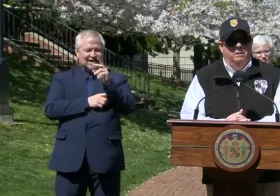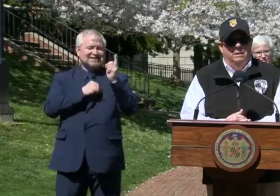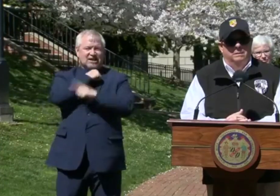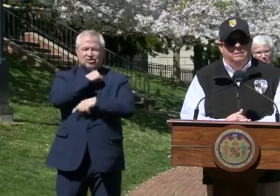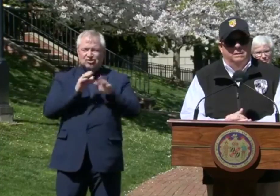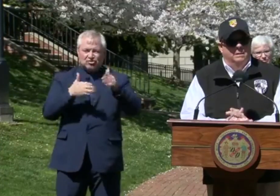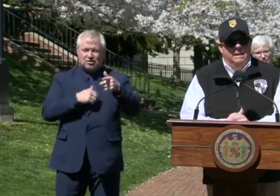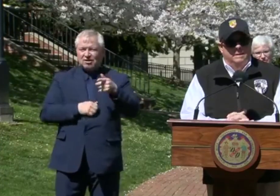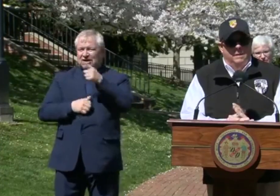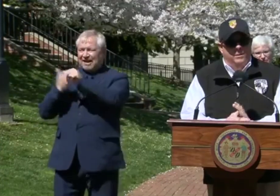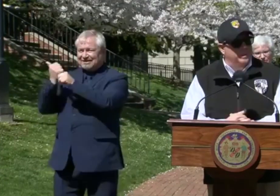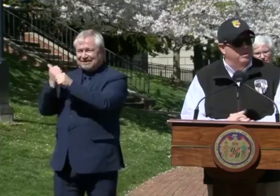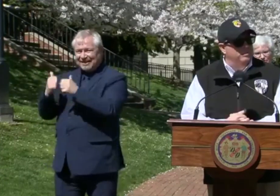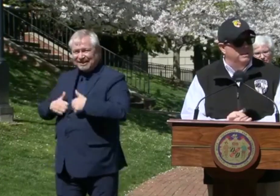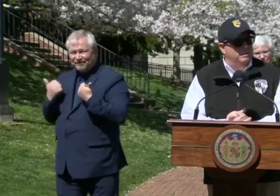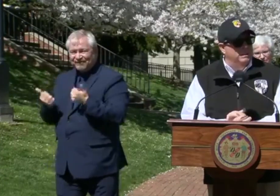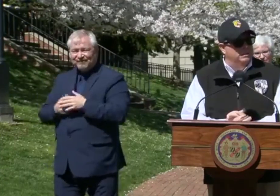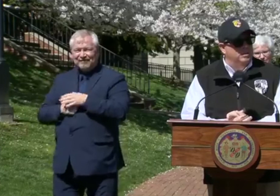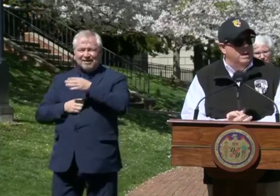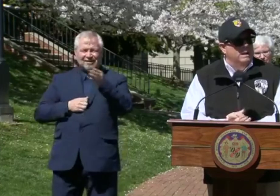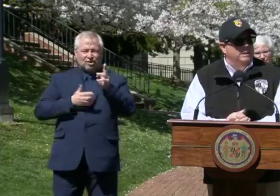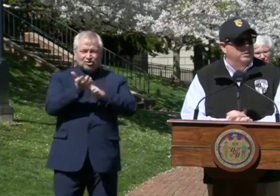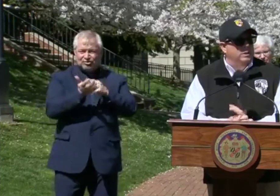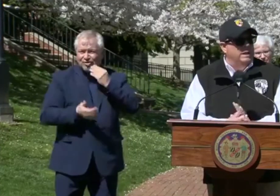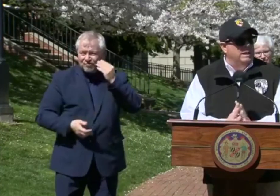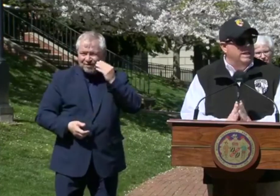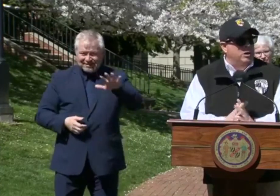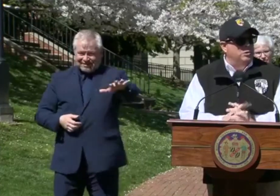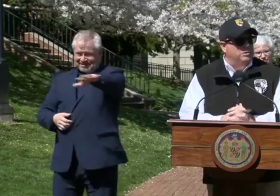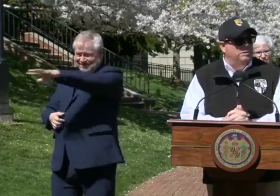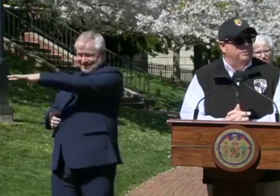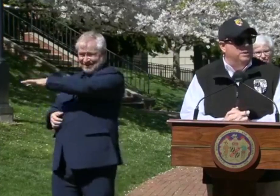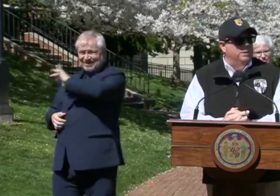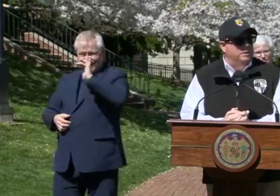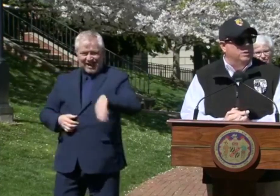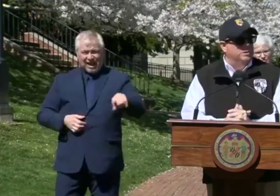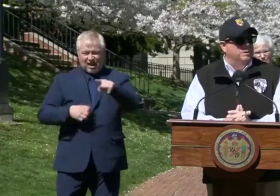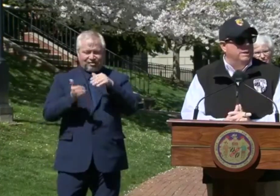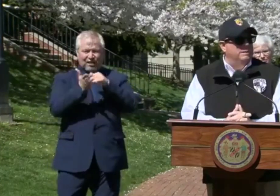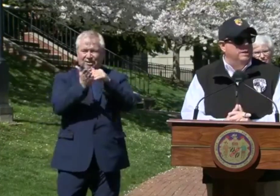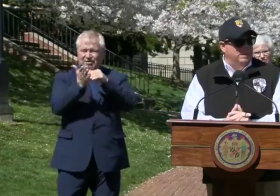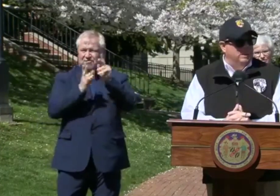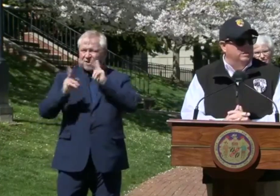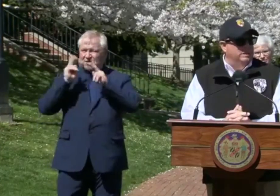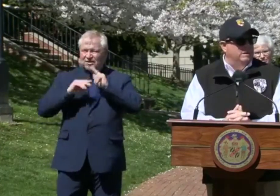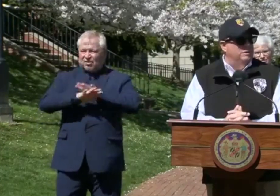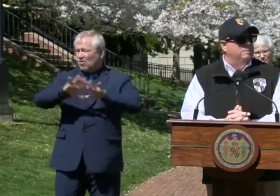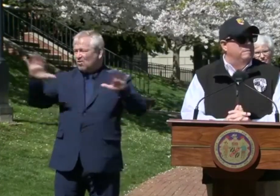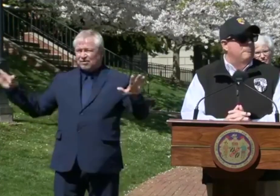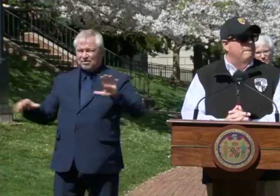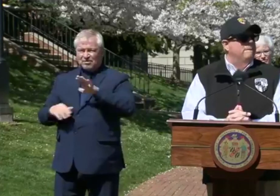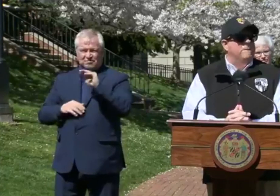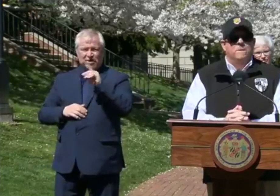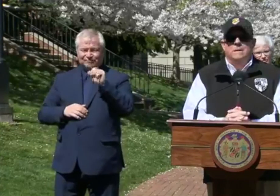our nursing home facilities. There are literally thousands of facilities that we're concerned about in the state of Maryland, including that one.